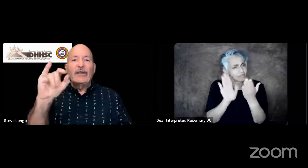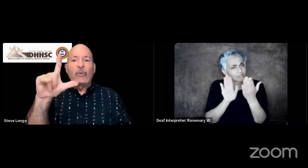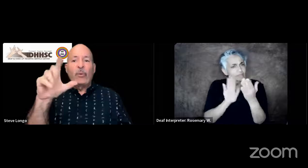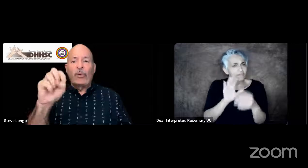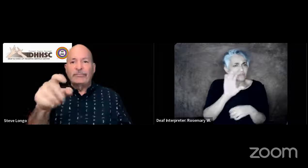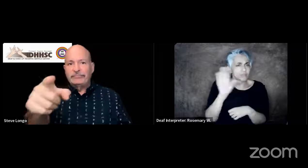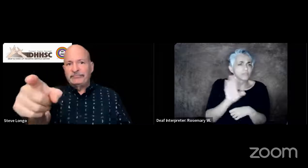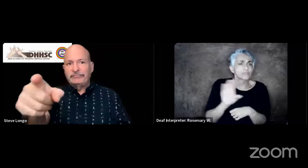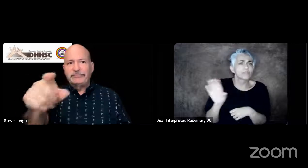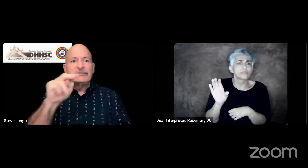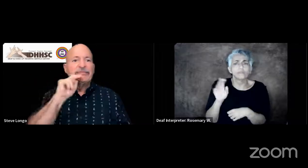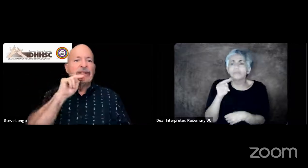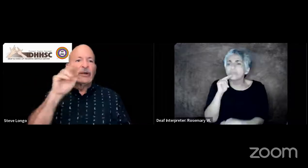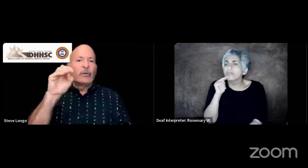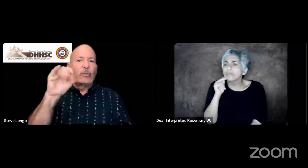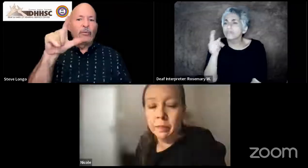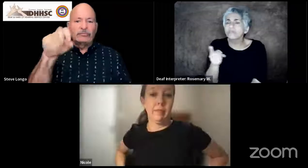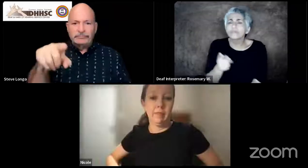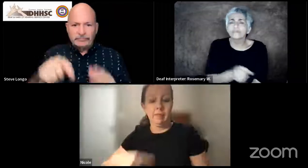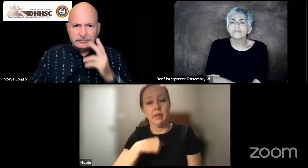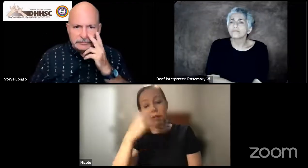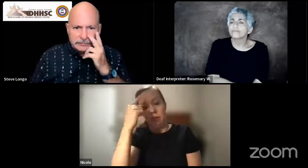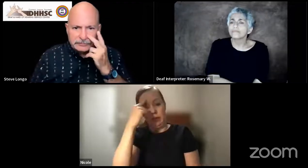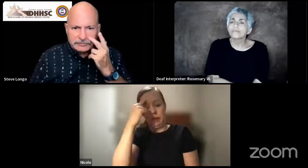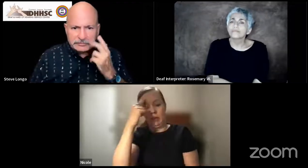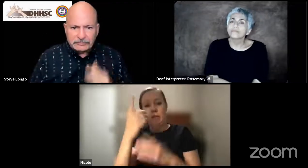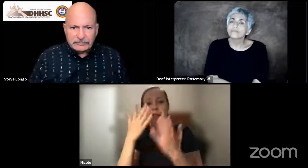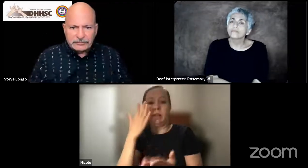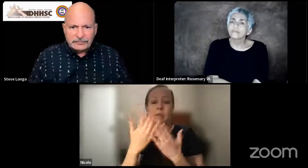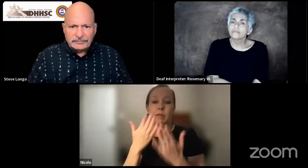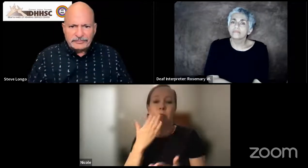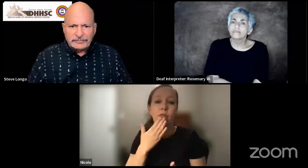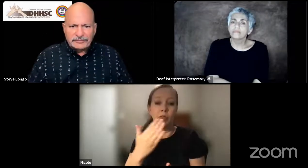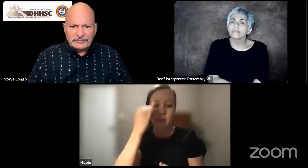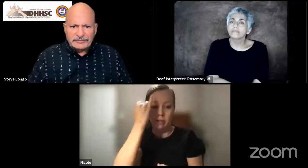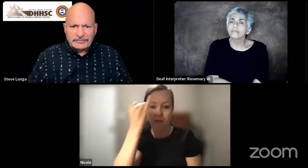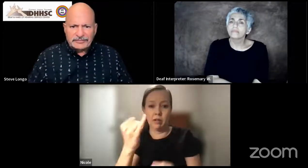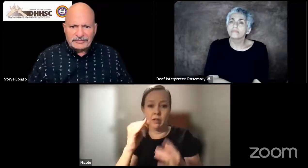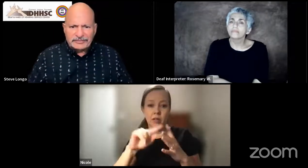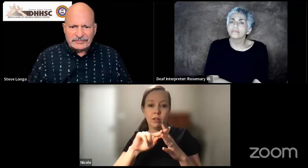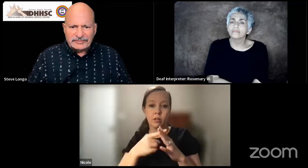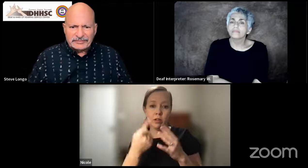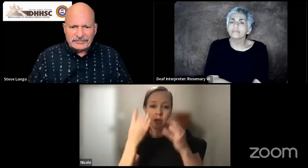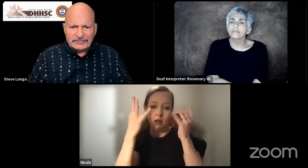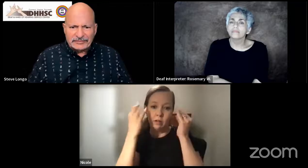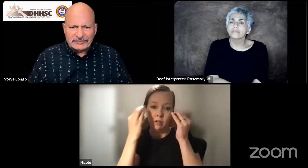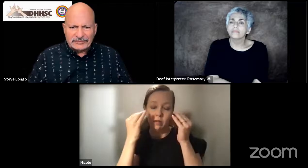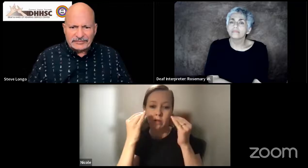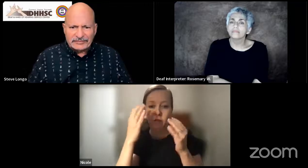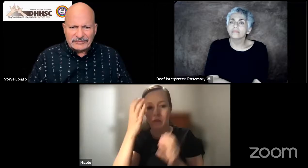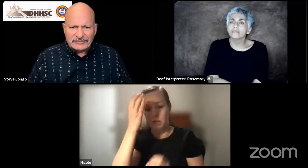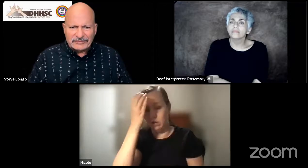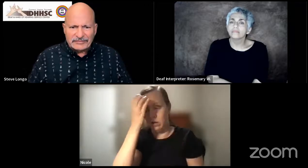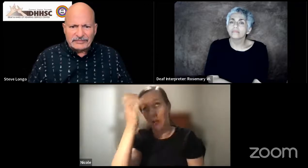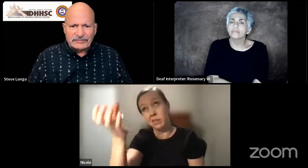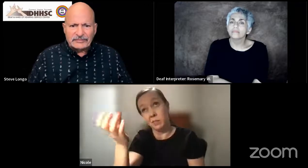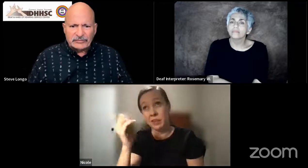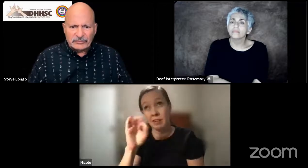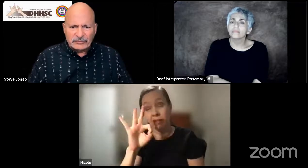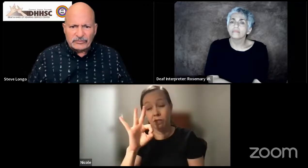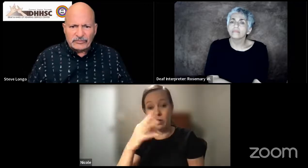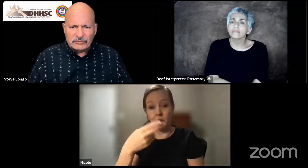we will continue via Zoom until that point. Nicole? Yeah, and I think it might